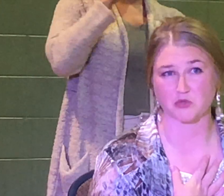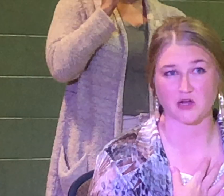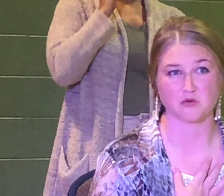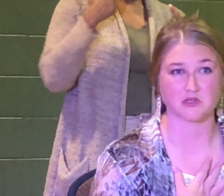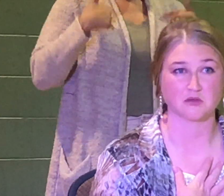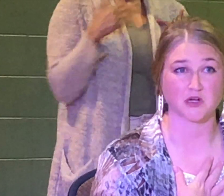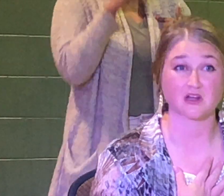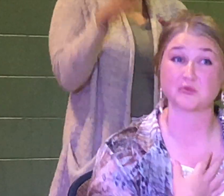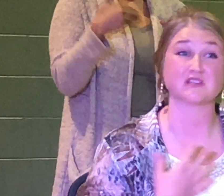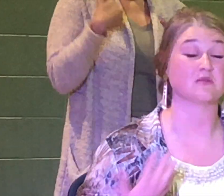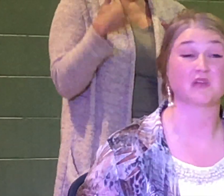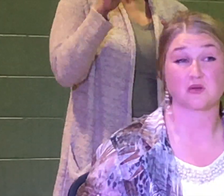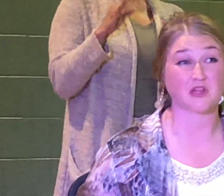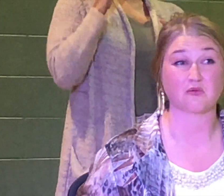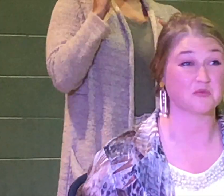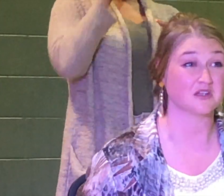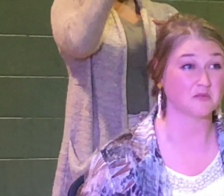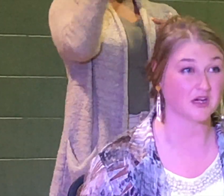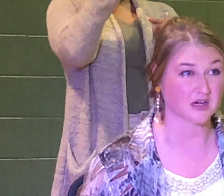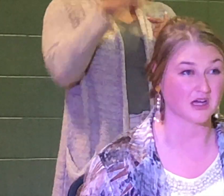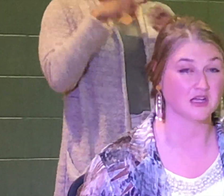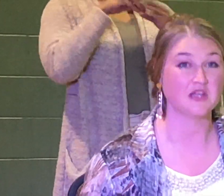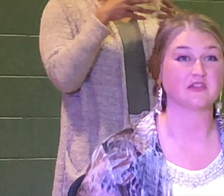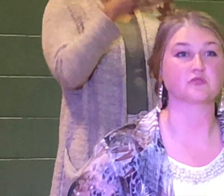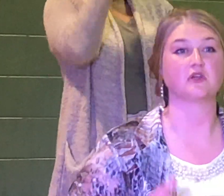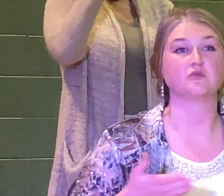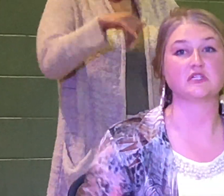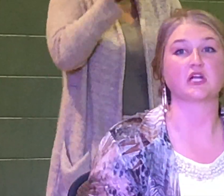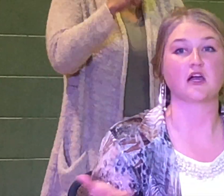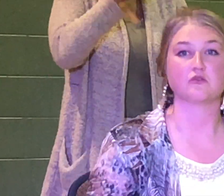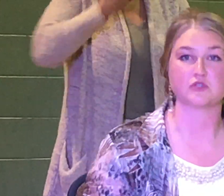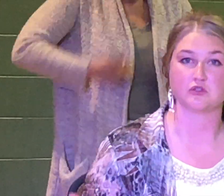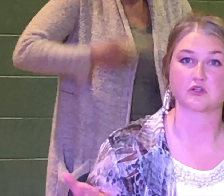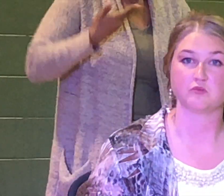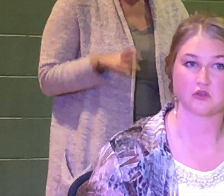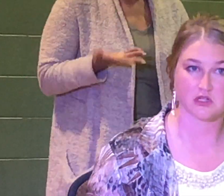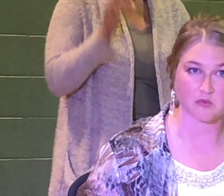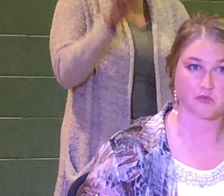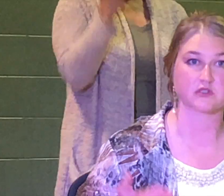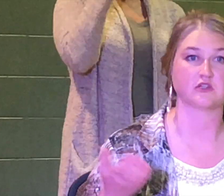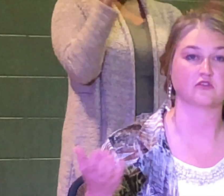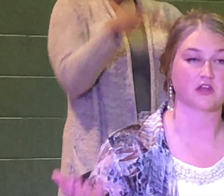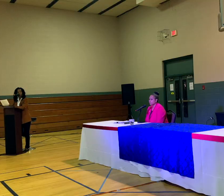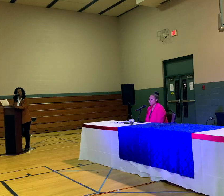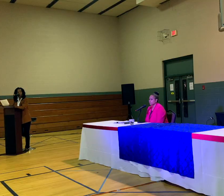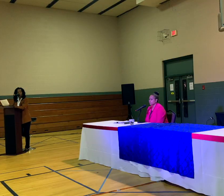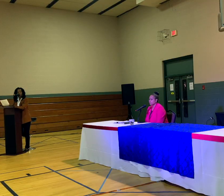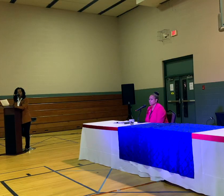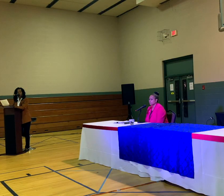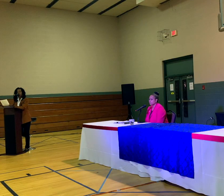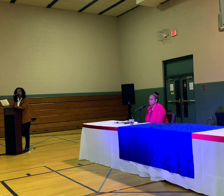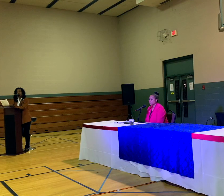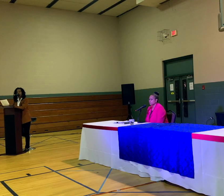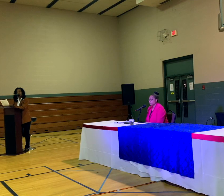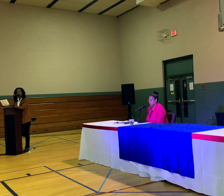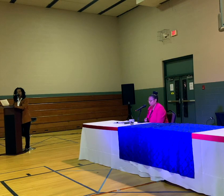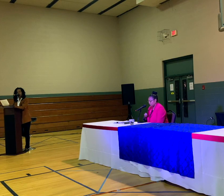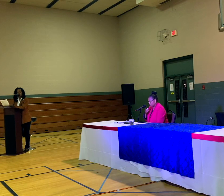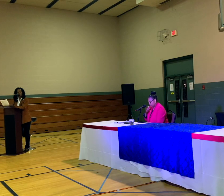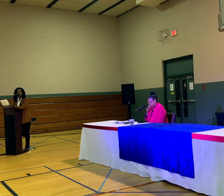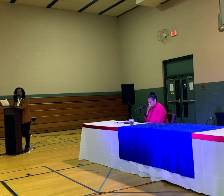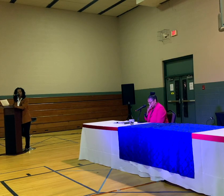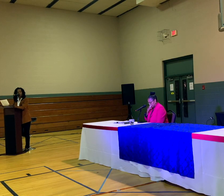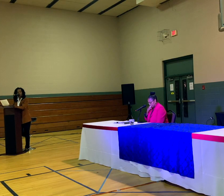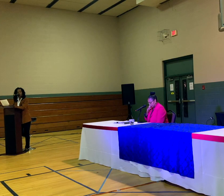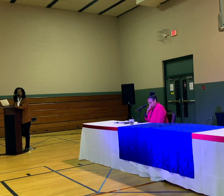experience of a black woman in America because I'm not a black woman in America. That's why you reach out to your community members and your fellow neighbors and you talk